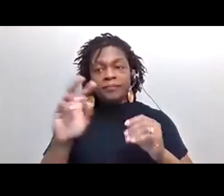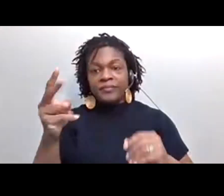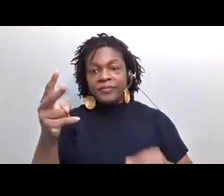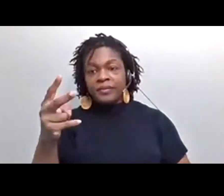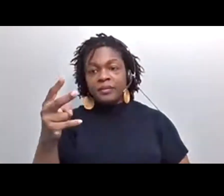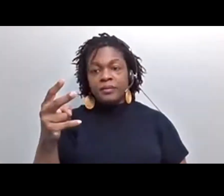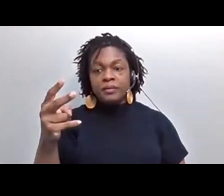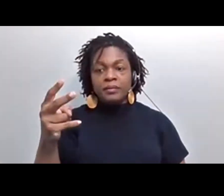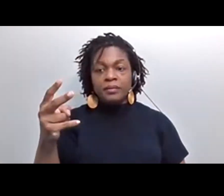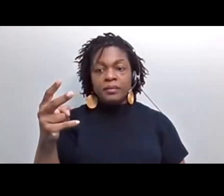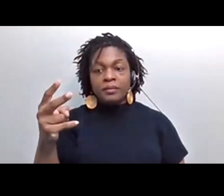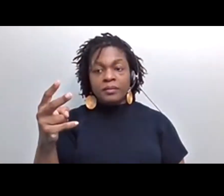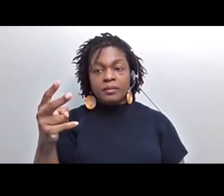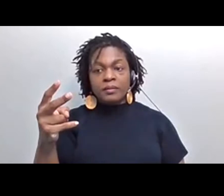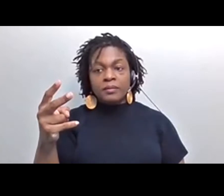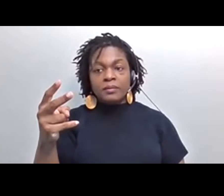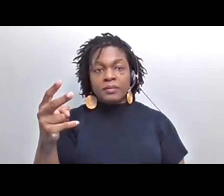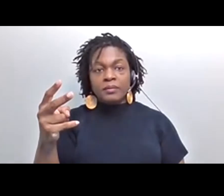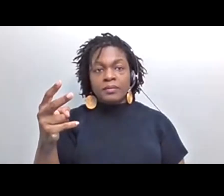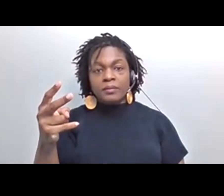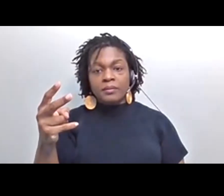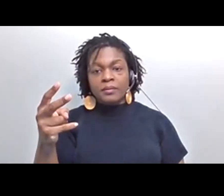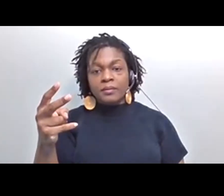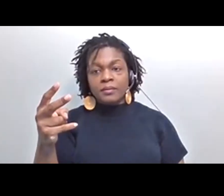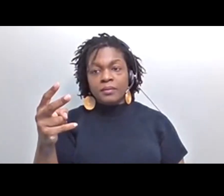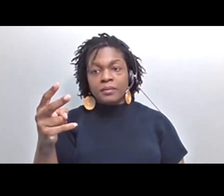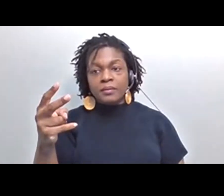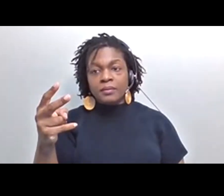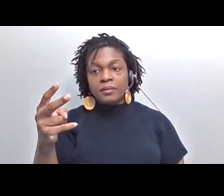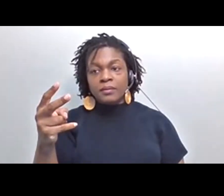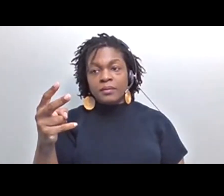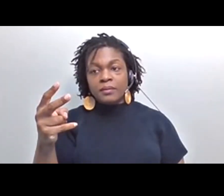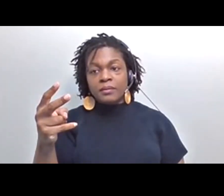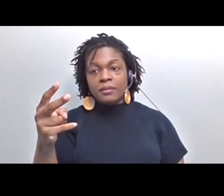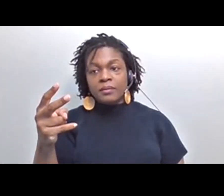Second. Everybody ready? Meeting adjourned.